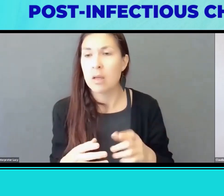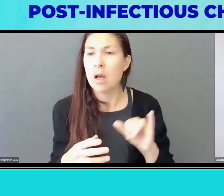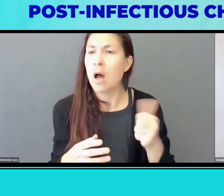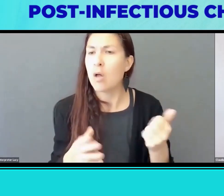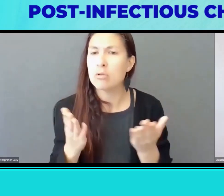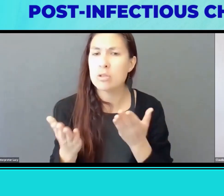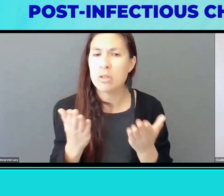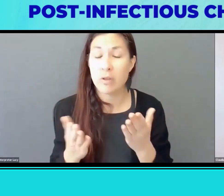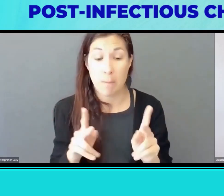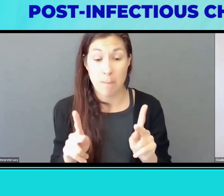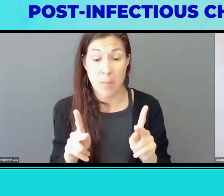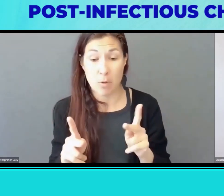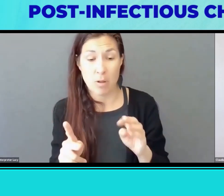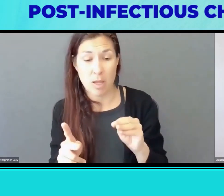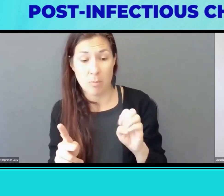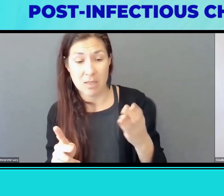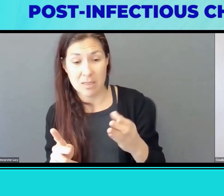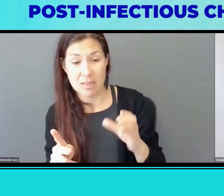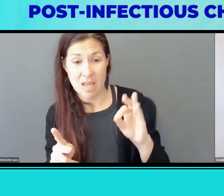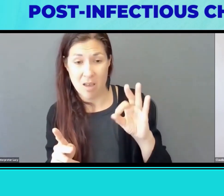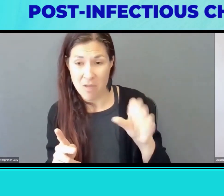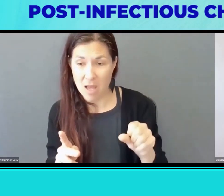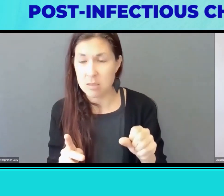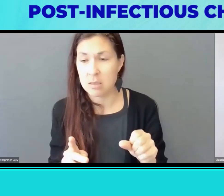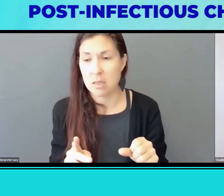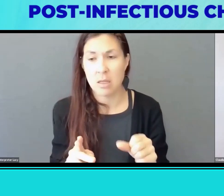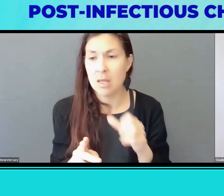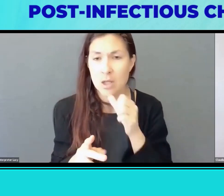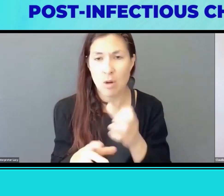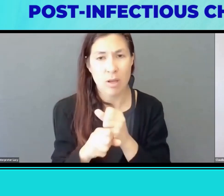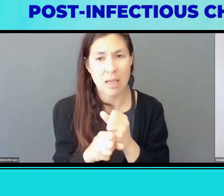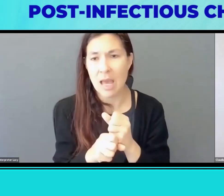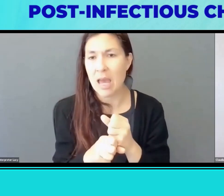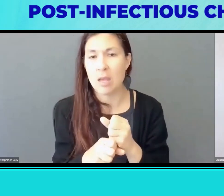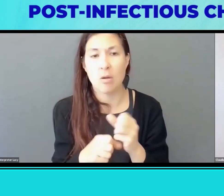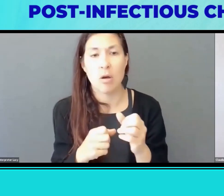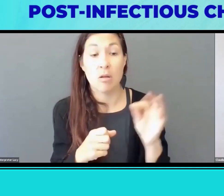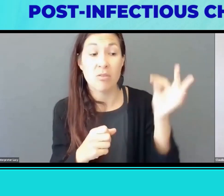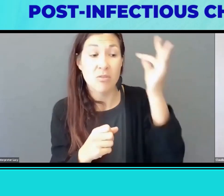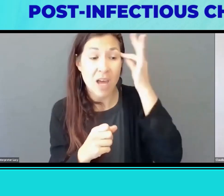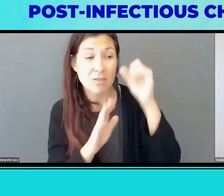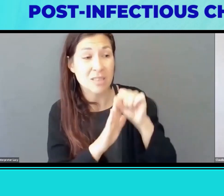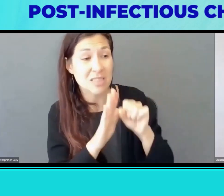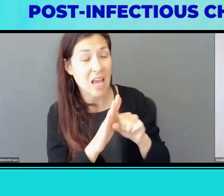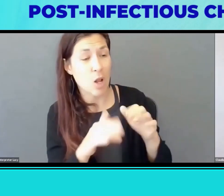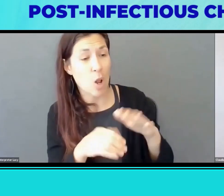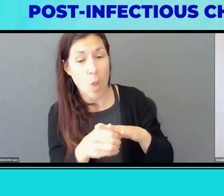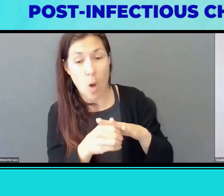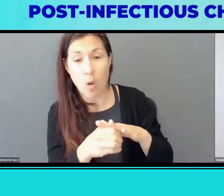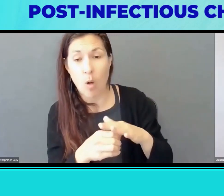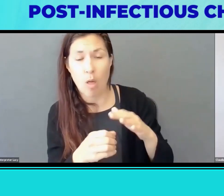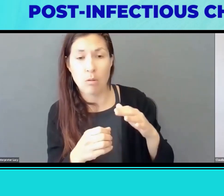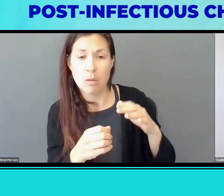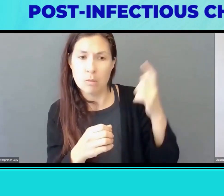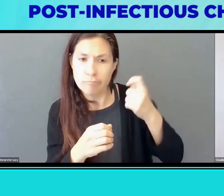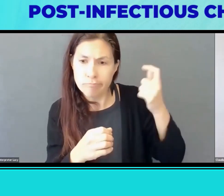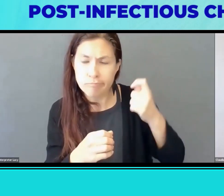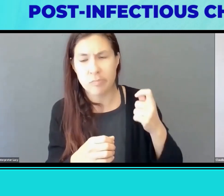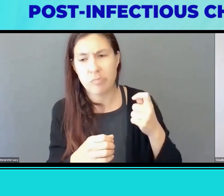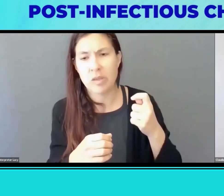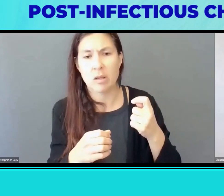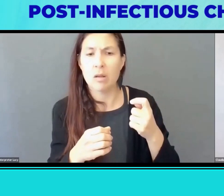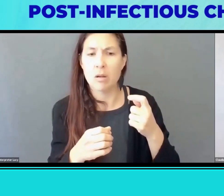contributing to their illness. I myself was diagnosed with a congenital spinal cord condition this year and just had surgery to correct it over the summer.